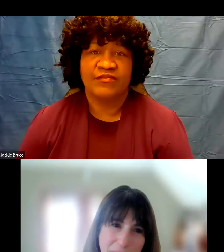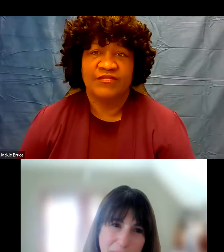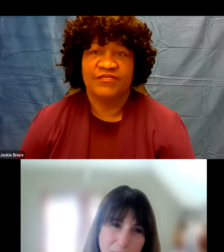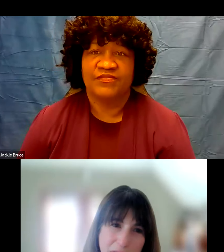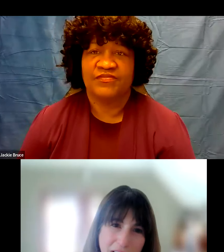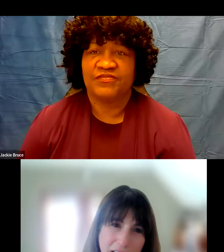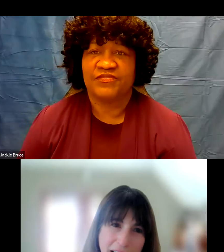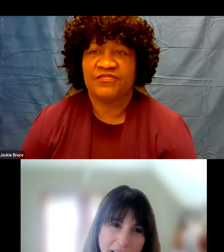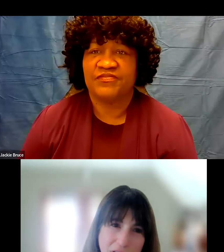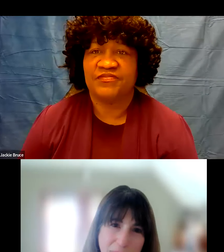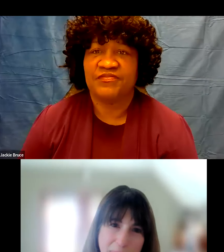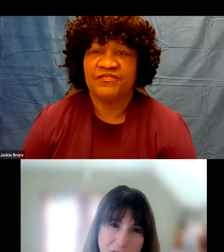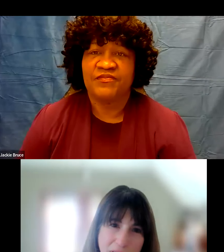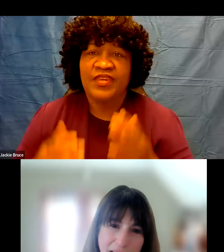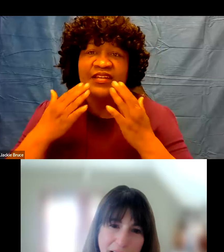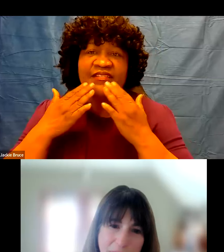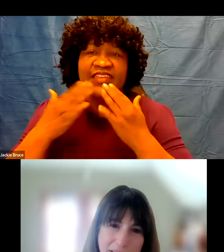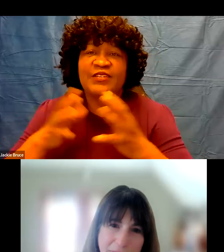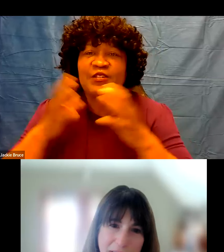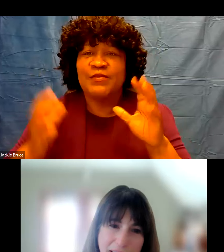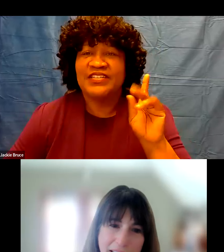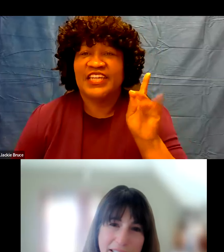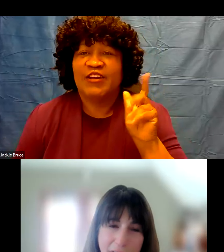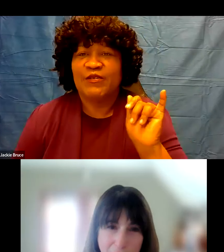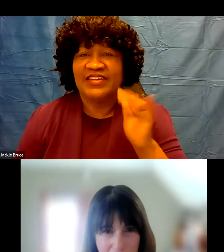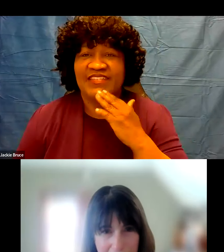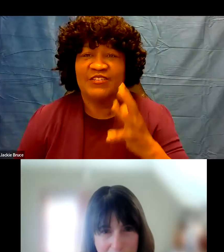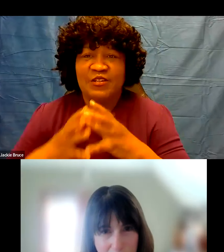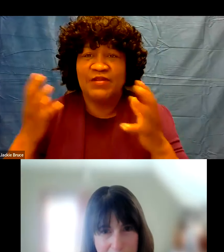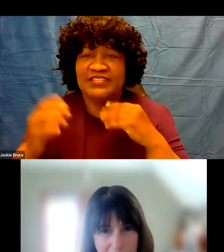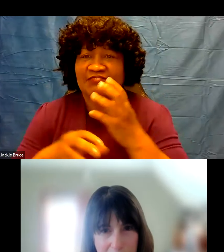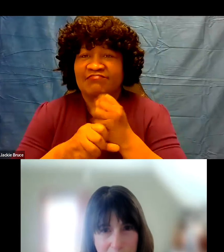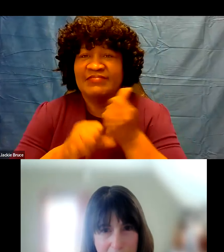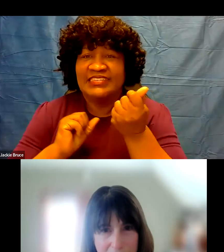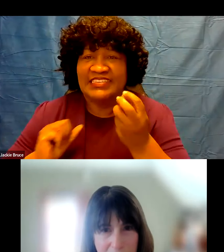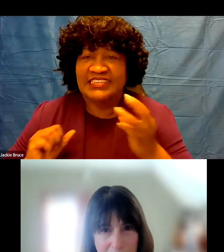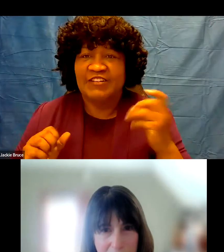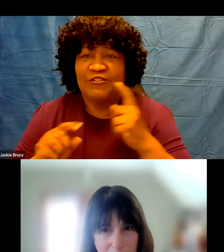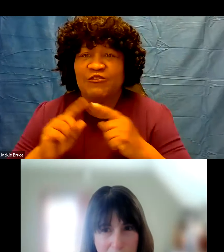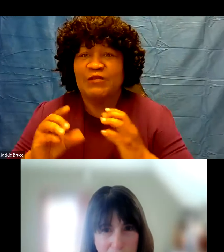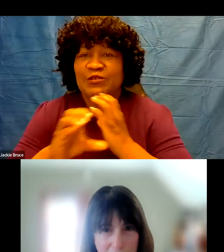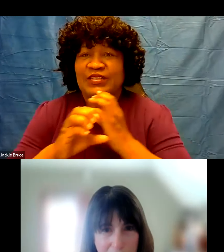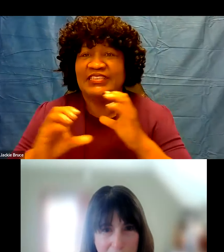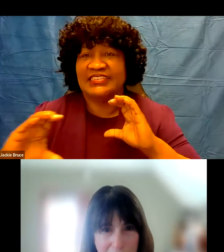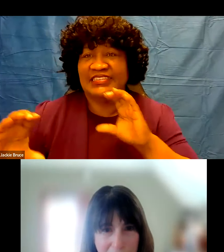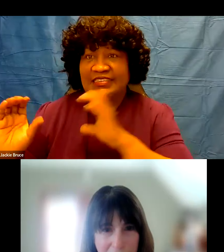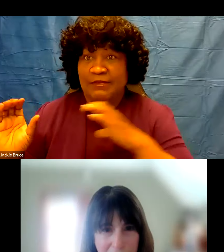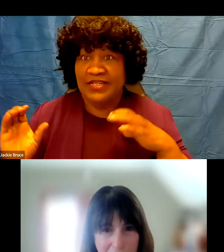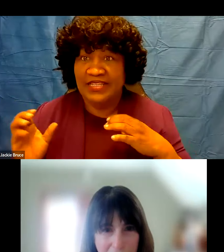Thank you so much, Carrie. And I actually do want to mention that I received several chats from CRIS committee members after Britt